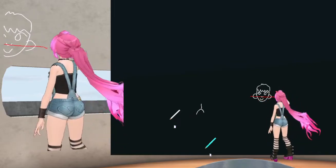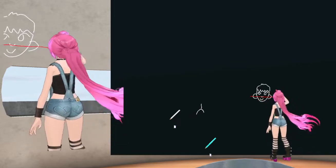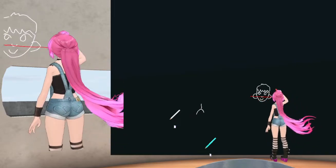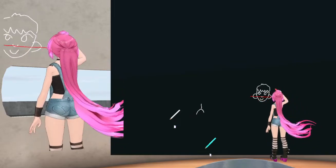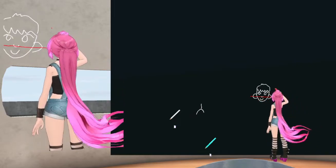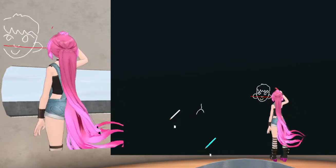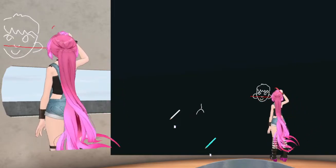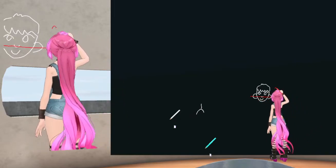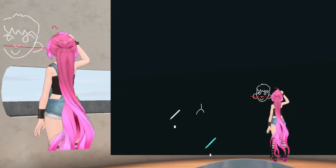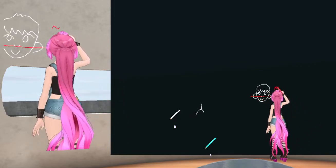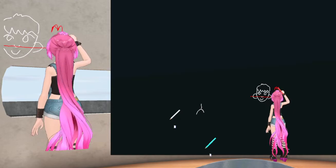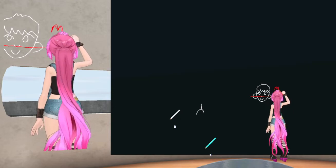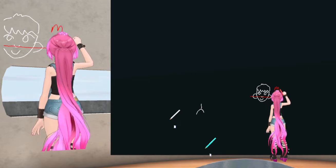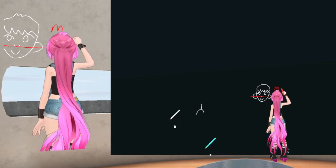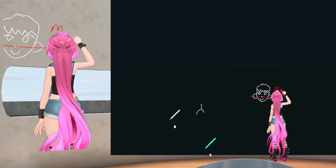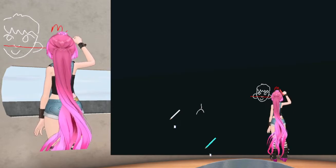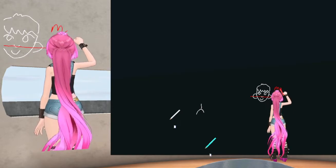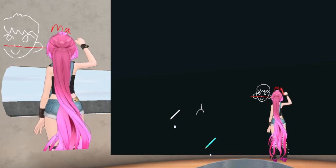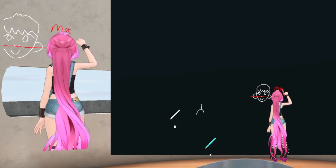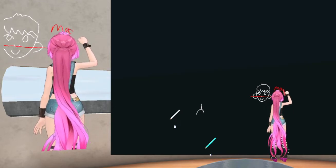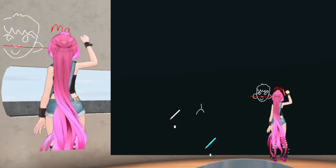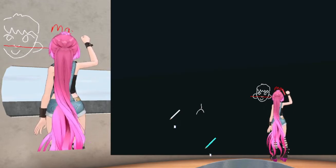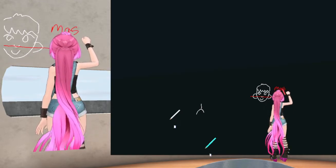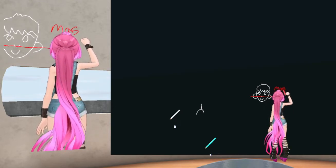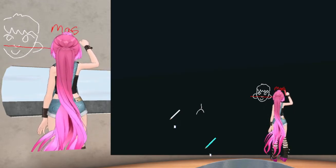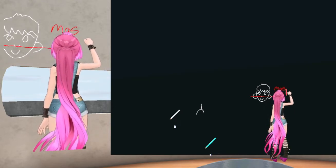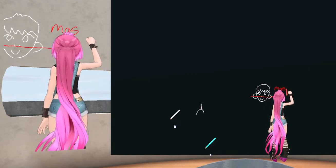line is